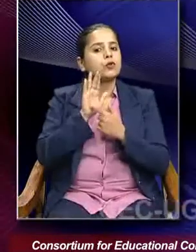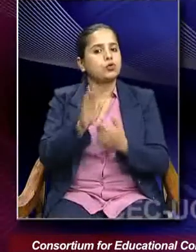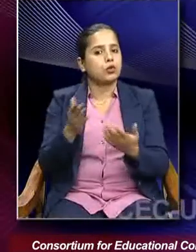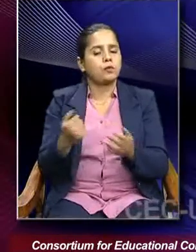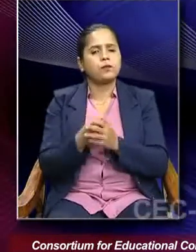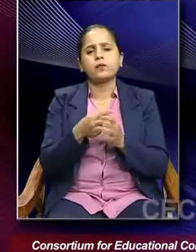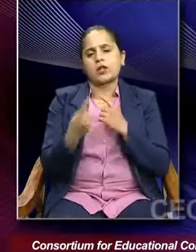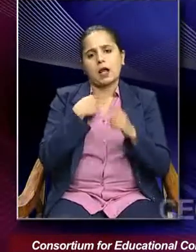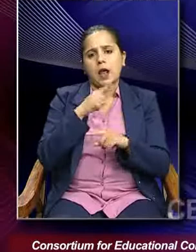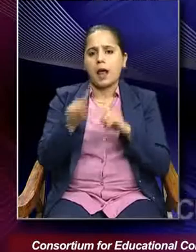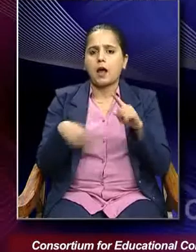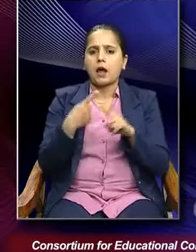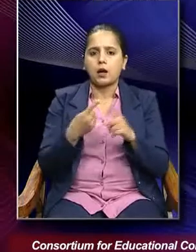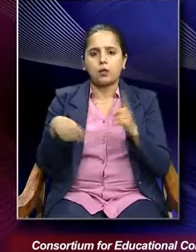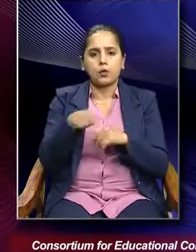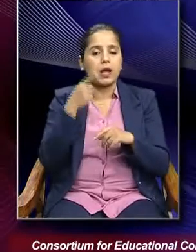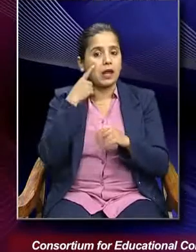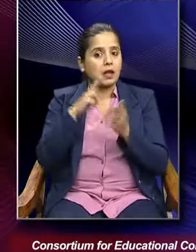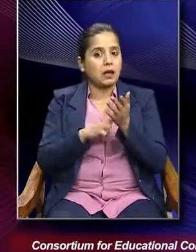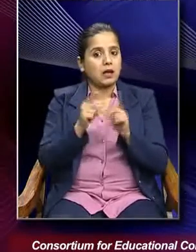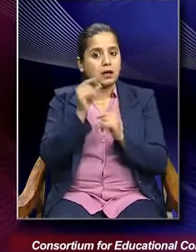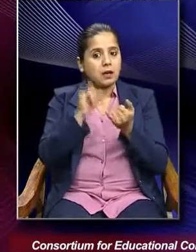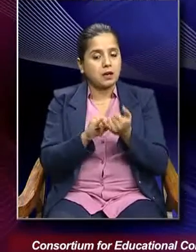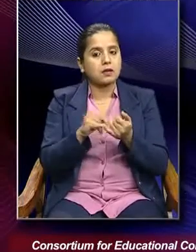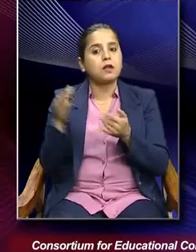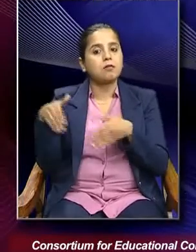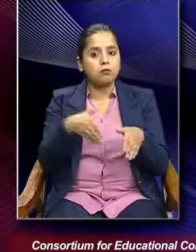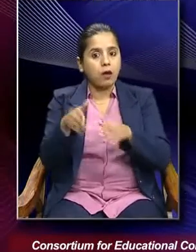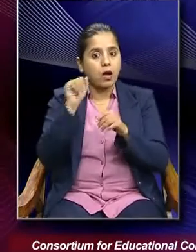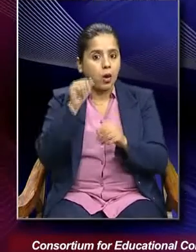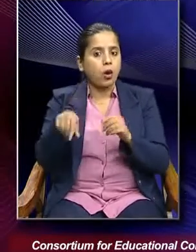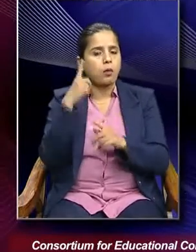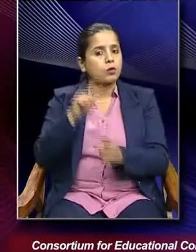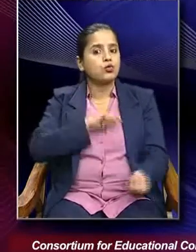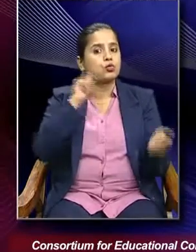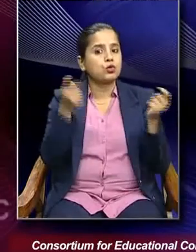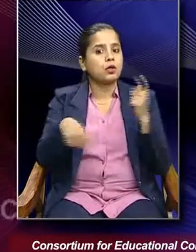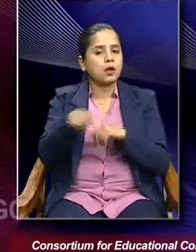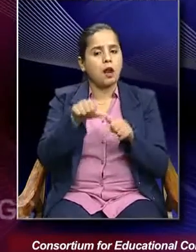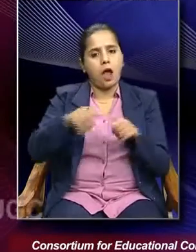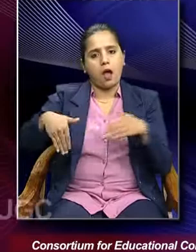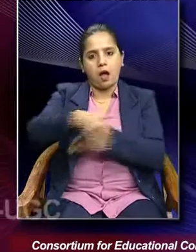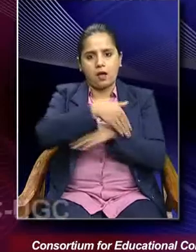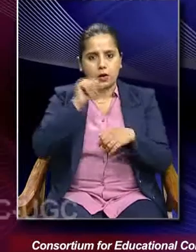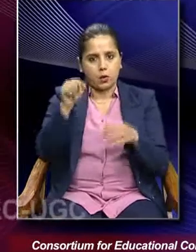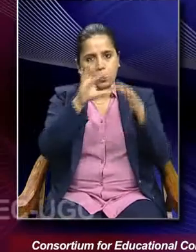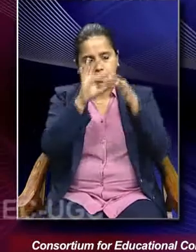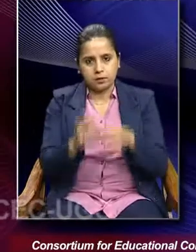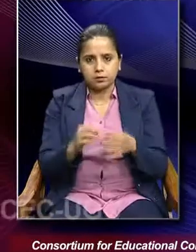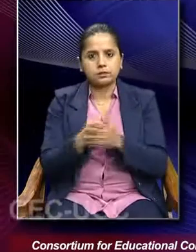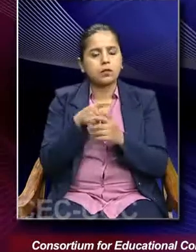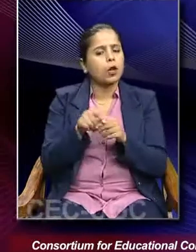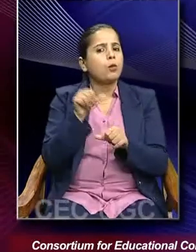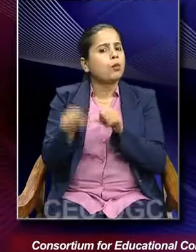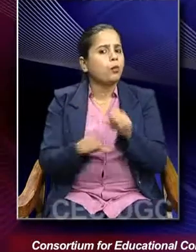Talking about Indus Valley Civilization in the context of architecture. The